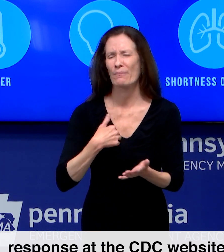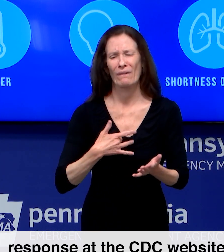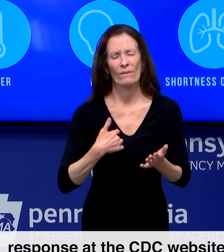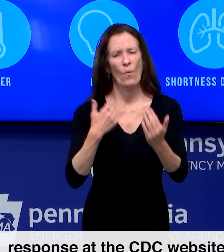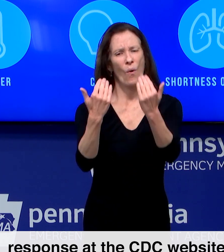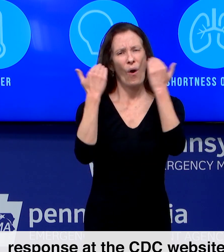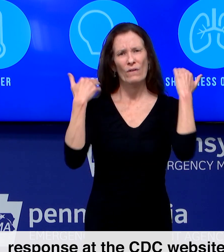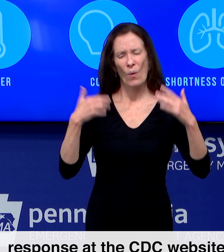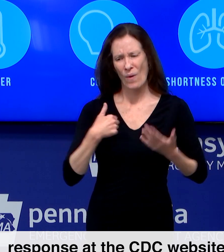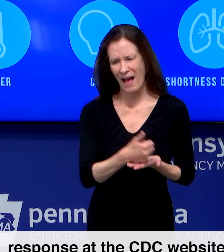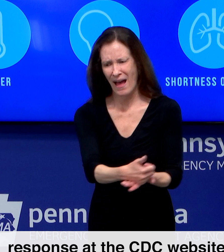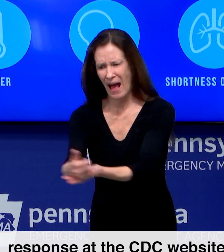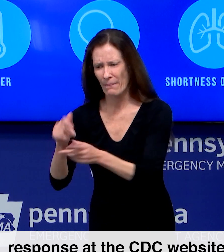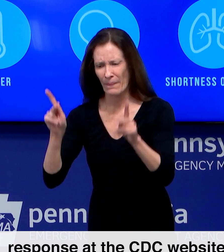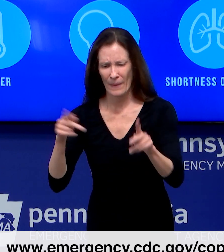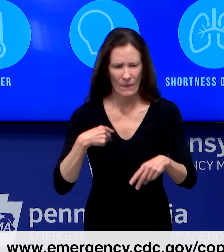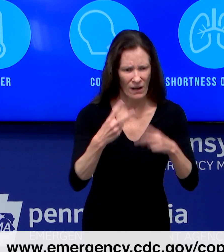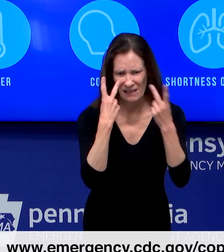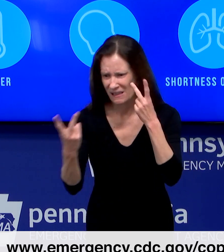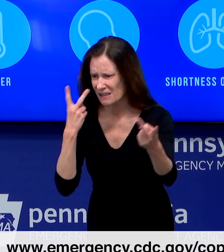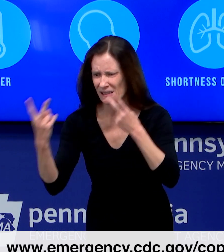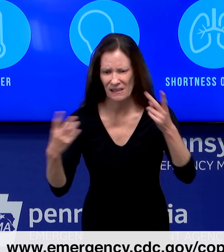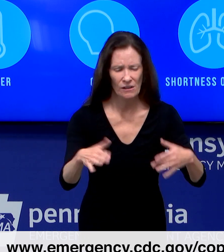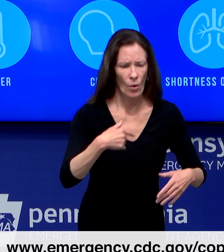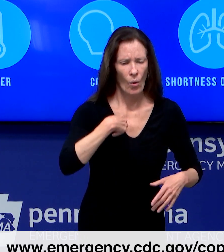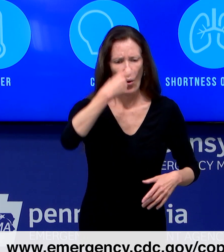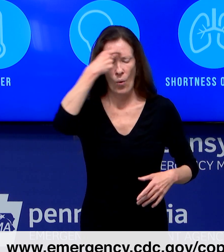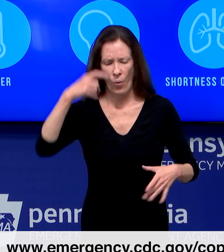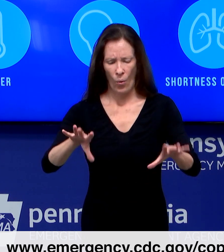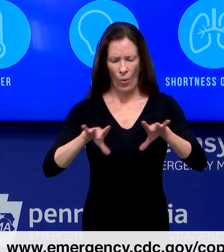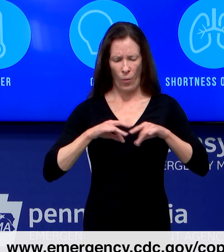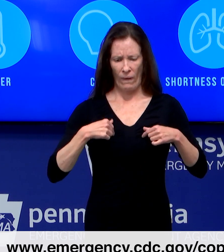at the CDC website at www.emergency.cdc.gov.